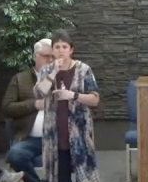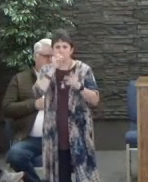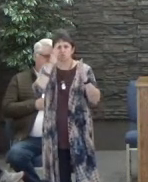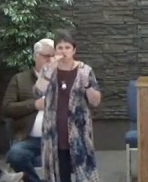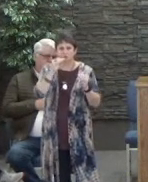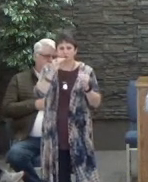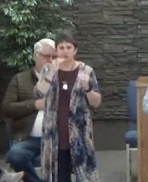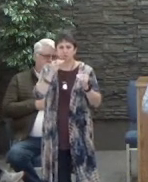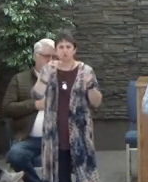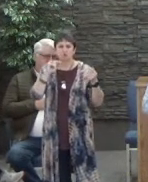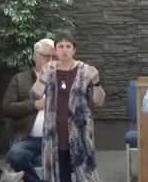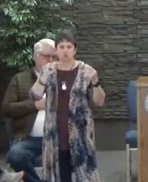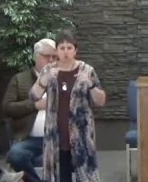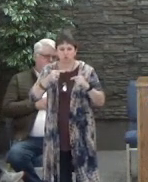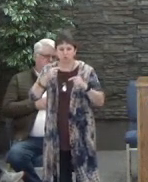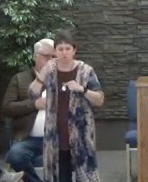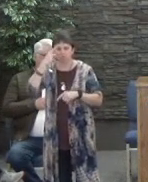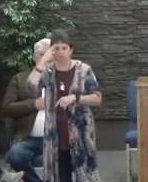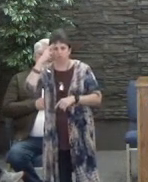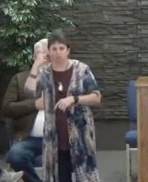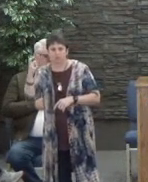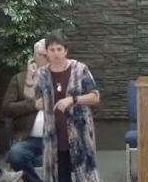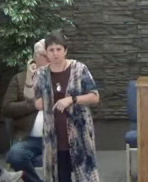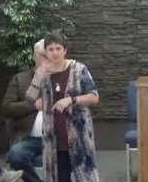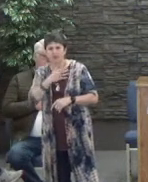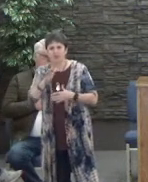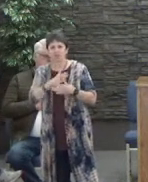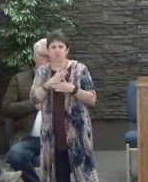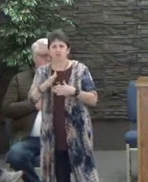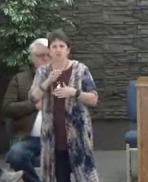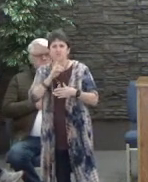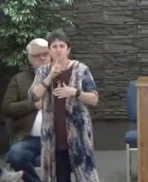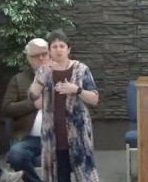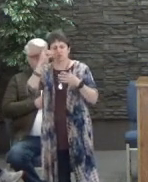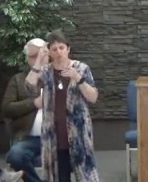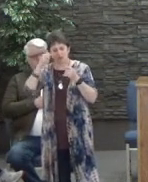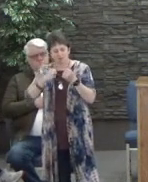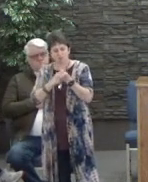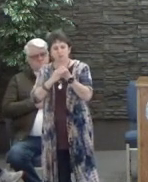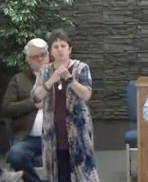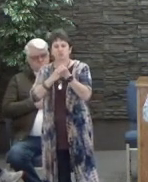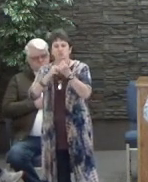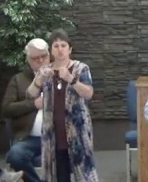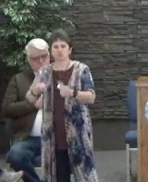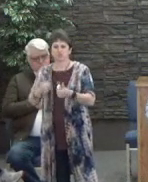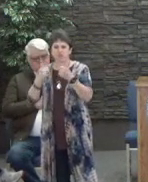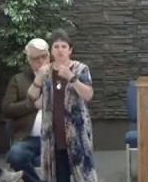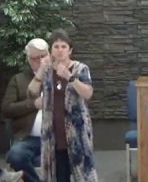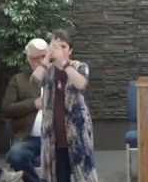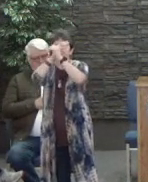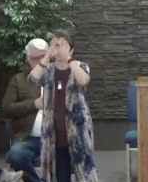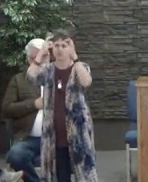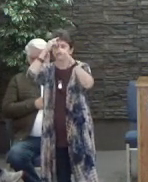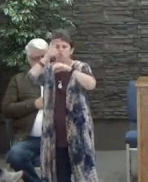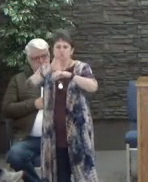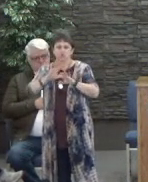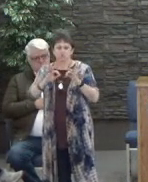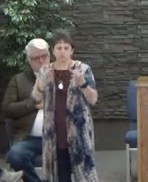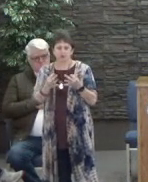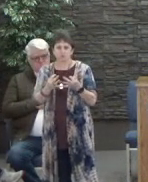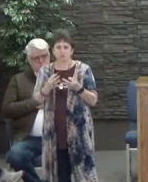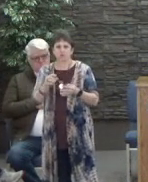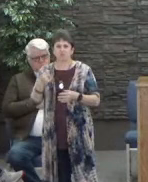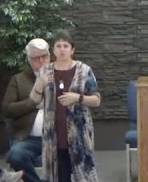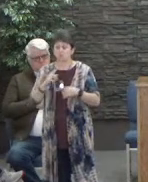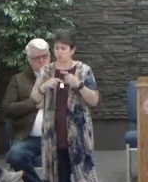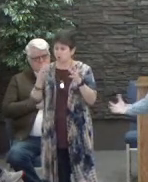hopes, hurts, and dreams, and sharing their affirmations, challenges, and vision for the congregation. In